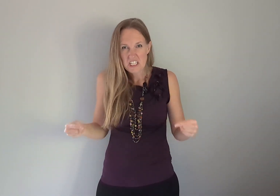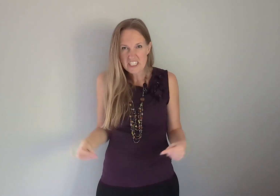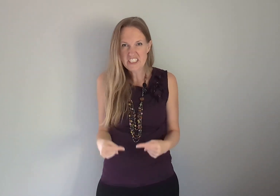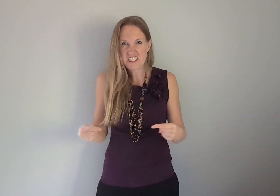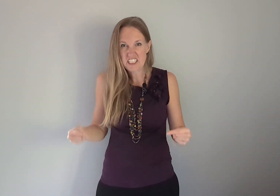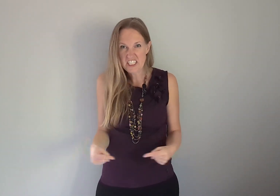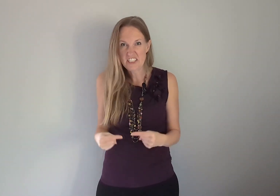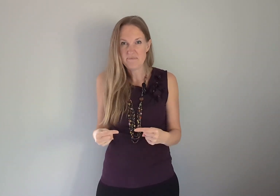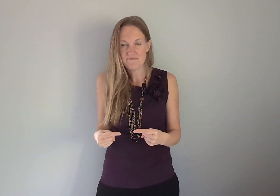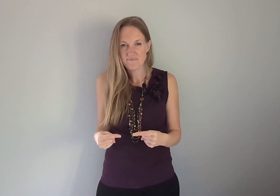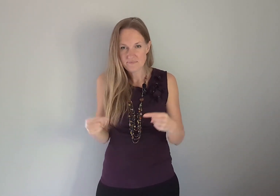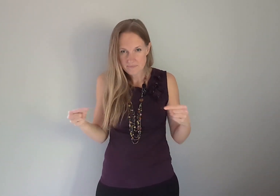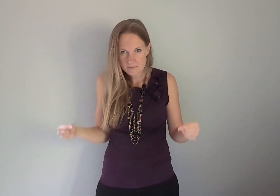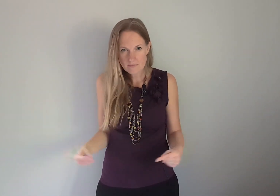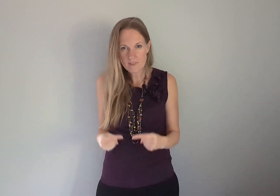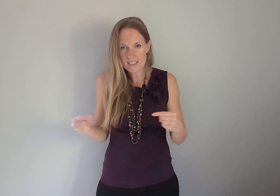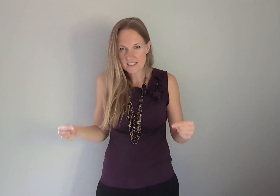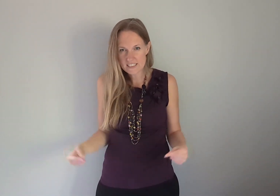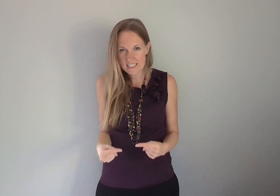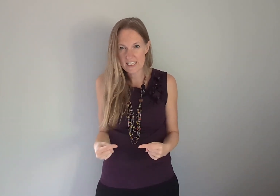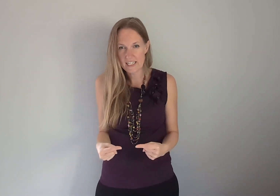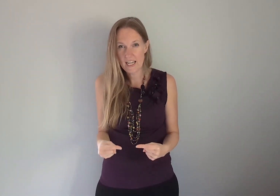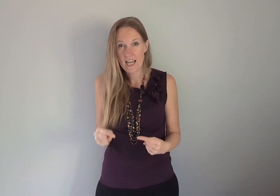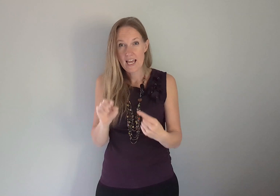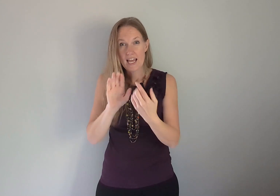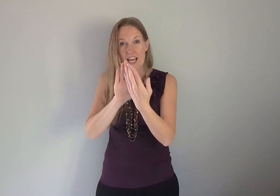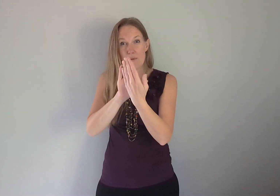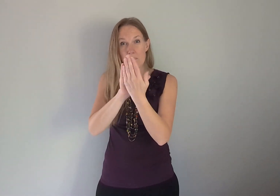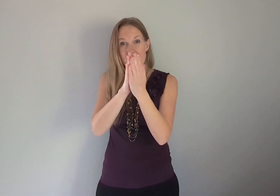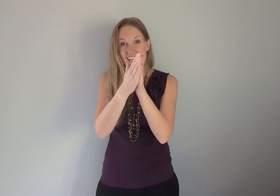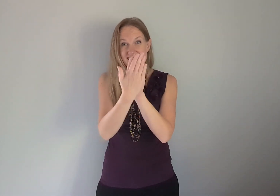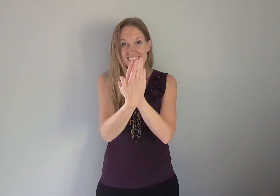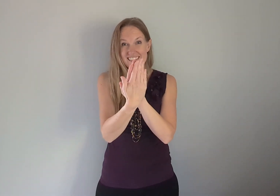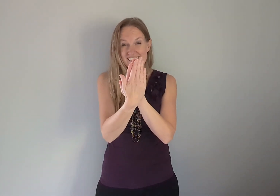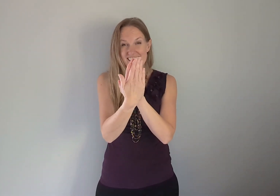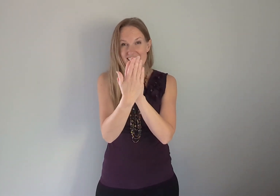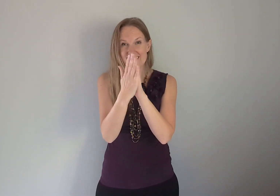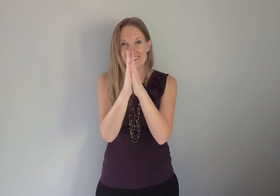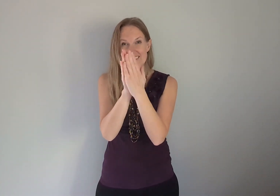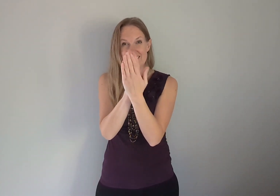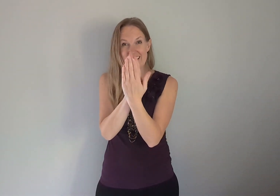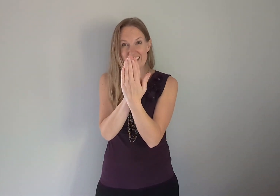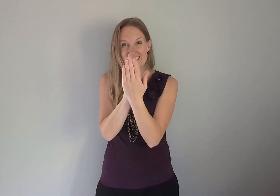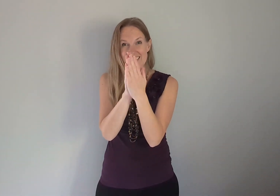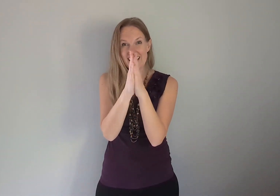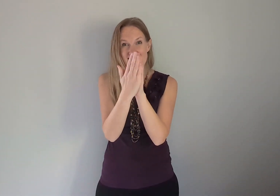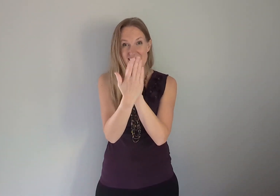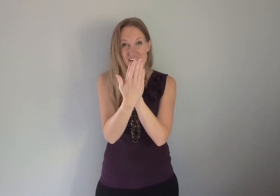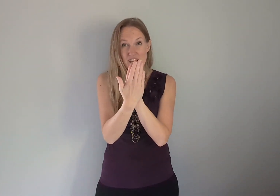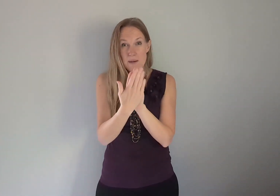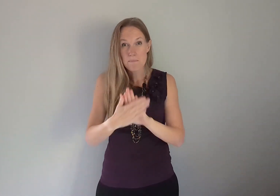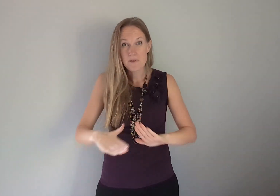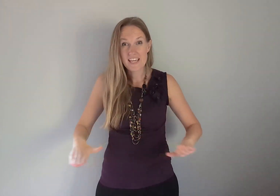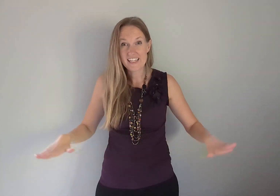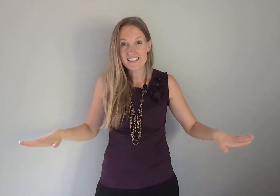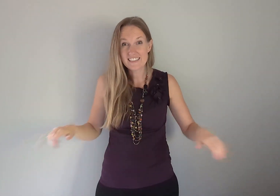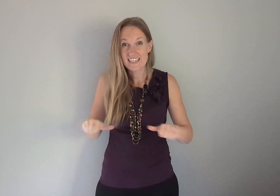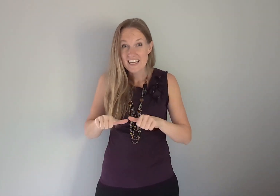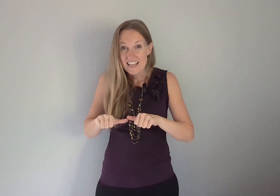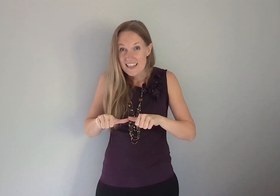Okay, sin. Sin. Peace. Okay, so your two hands together. Peace